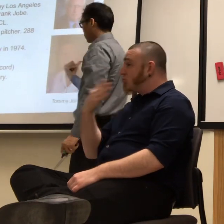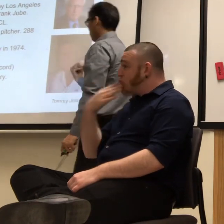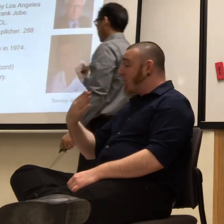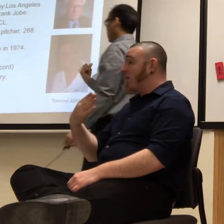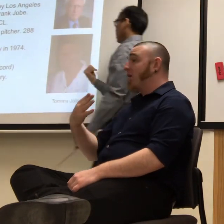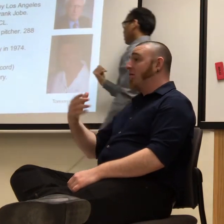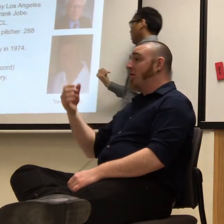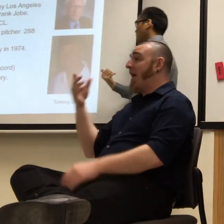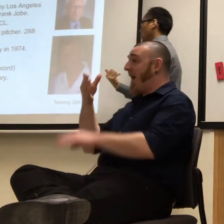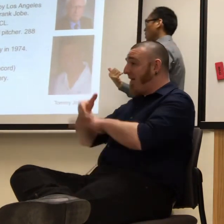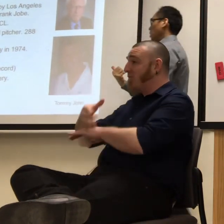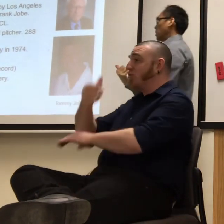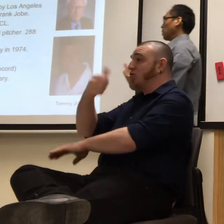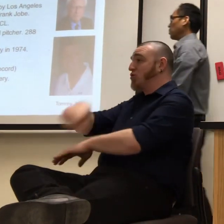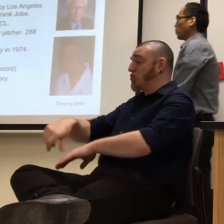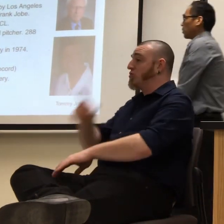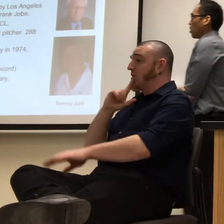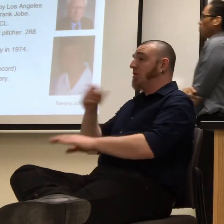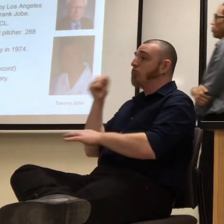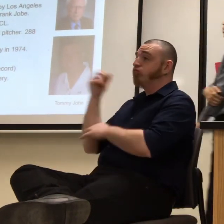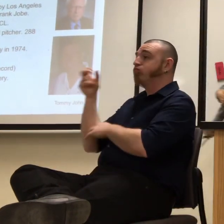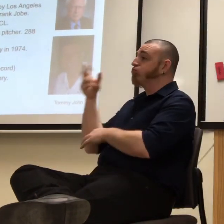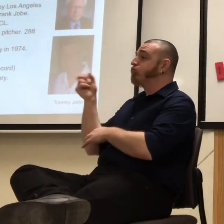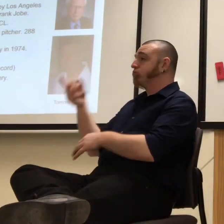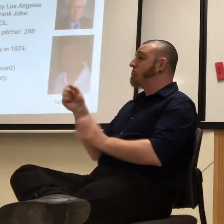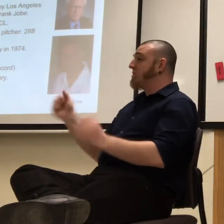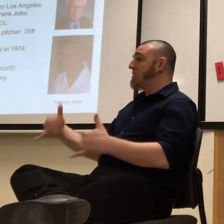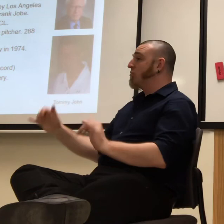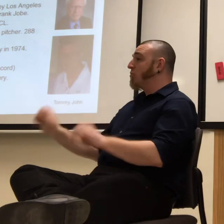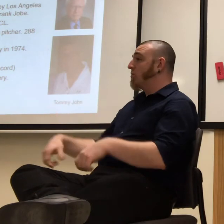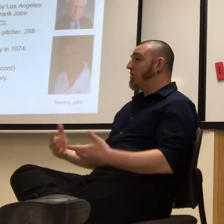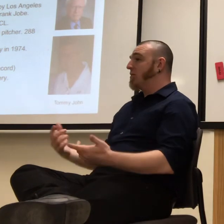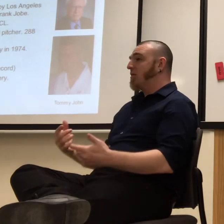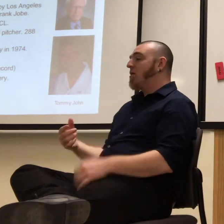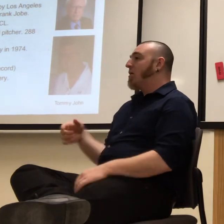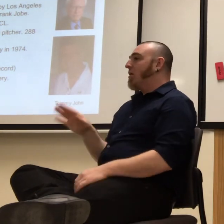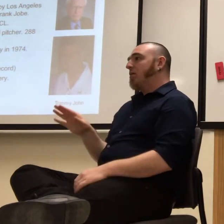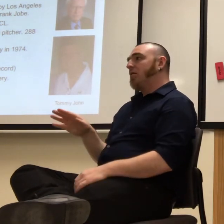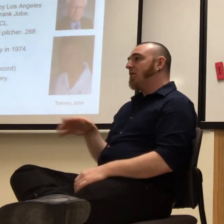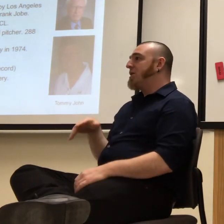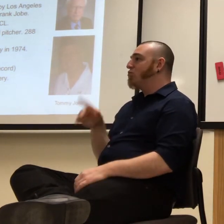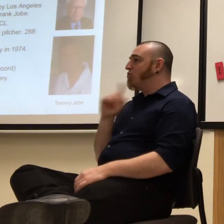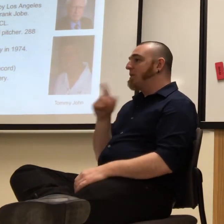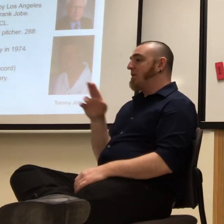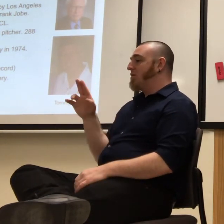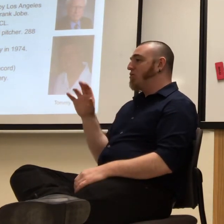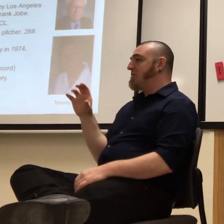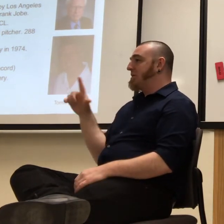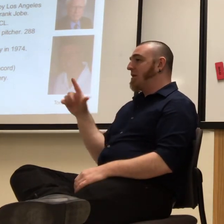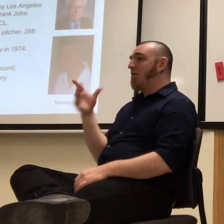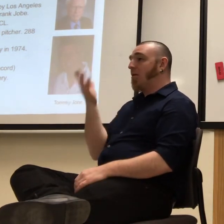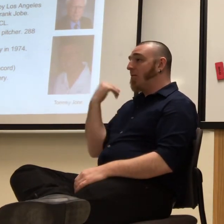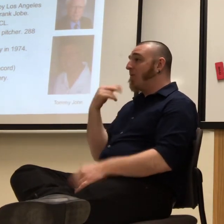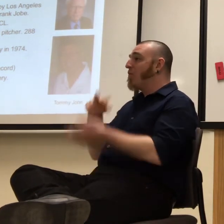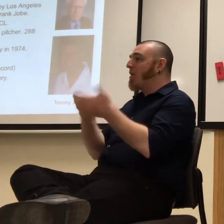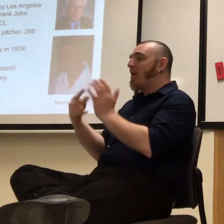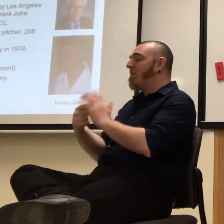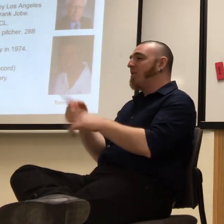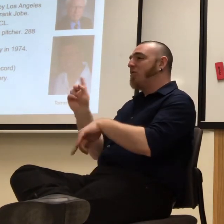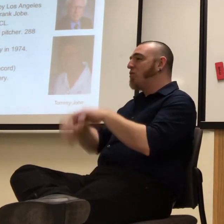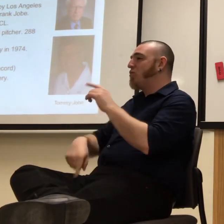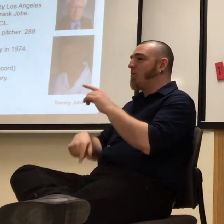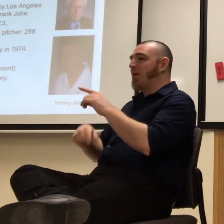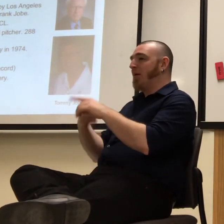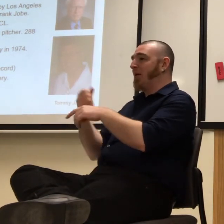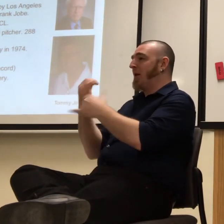sports medicine. You don't know you've had a career-ending injury unless you know you can recover from surgery and get